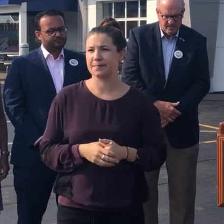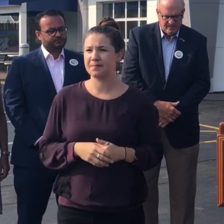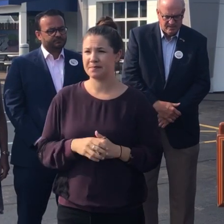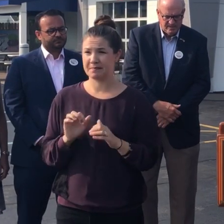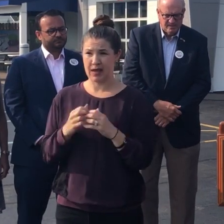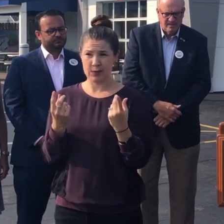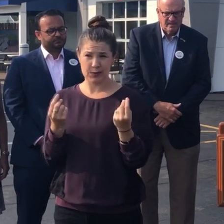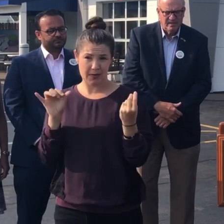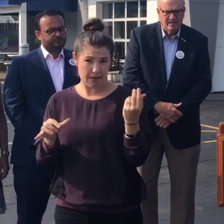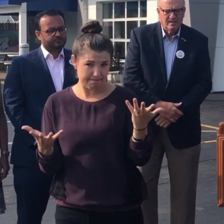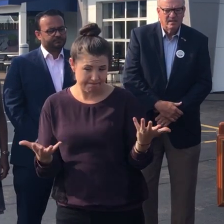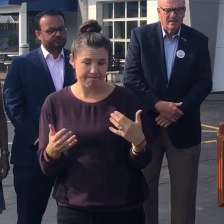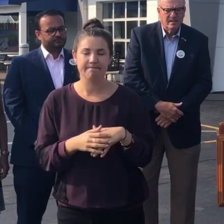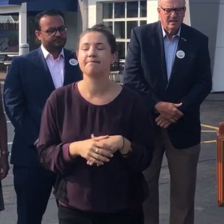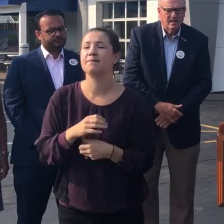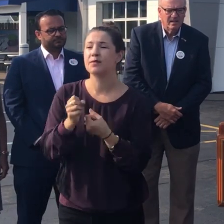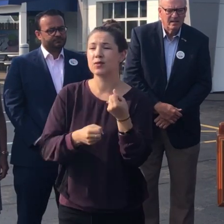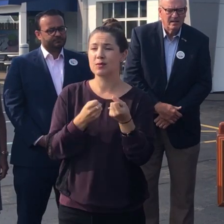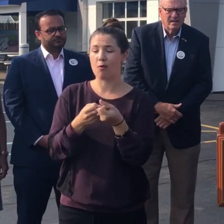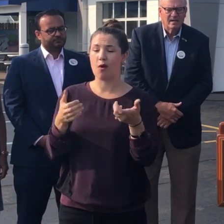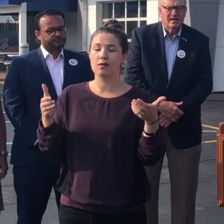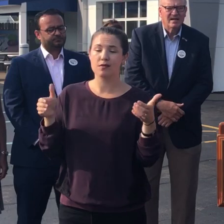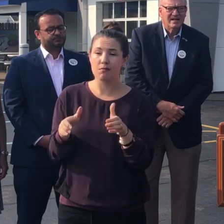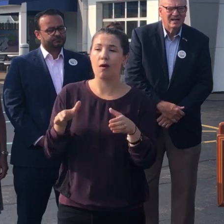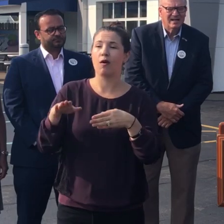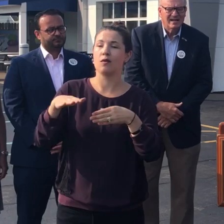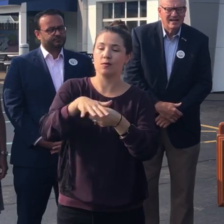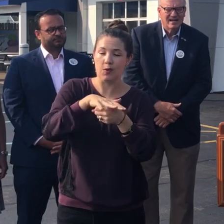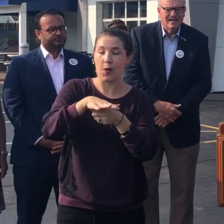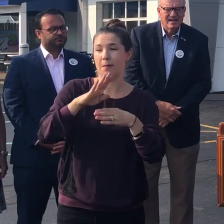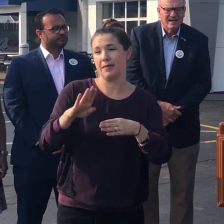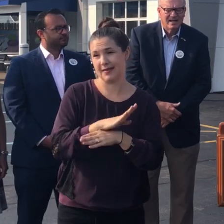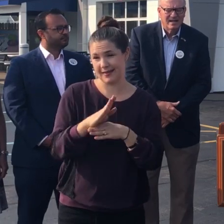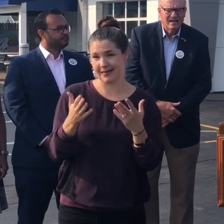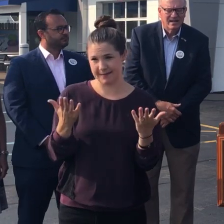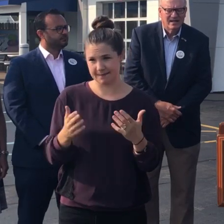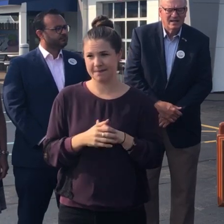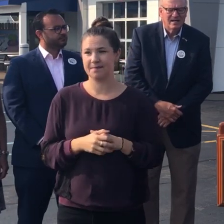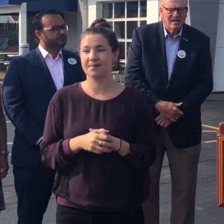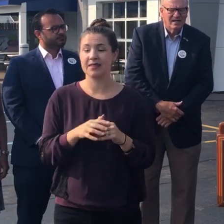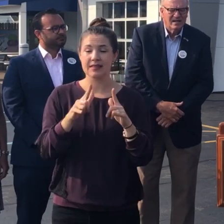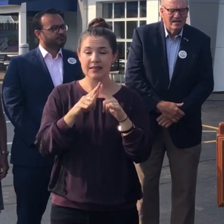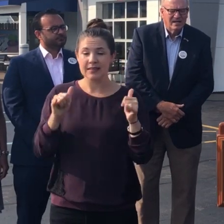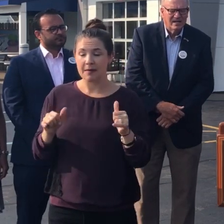do that, friends? By supporting our local businesses, and in so doing,